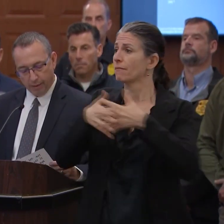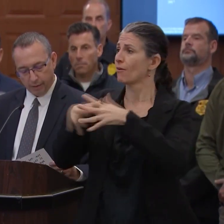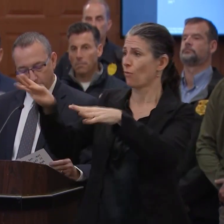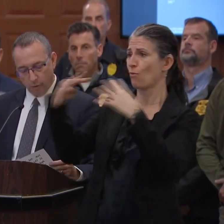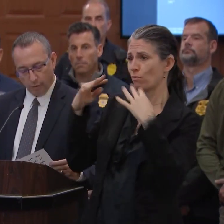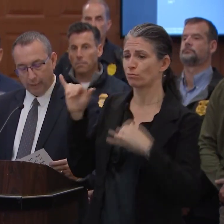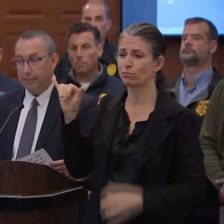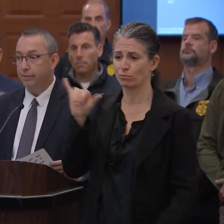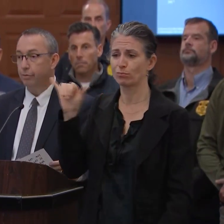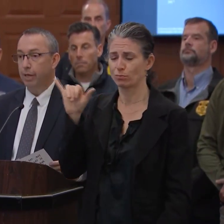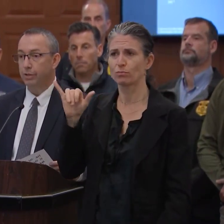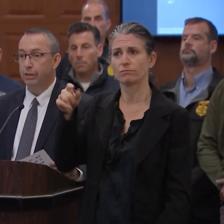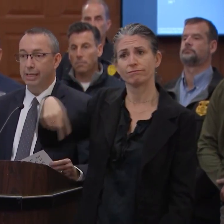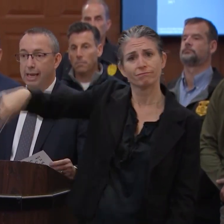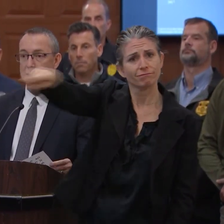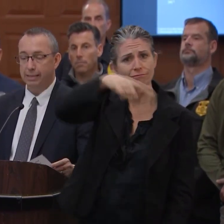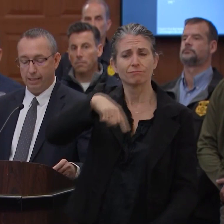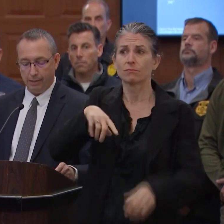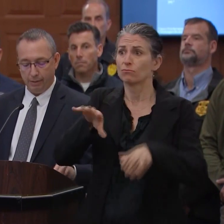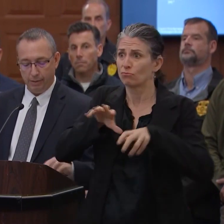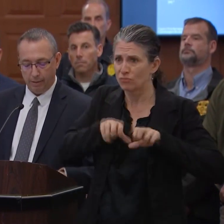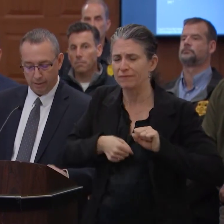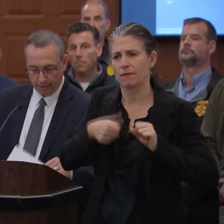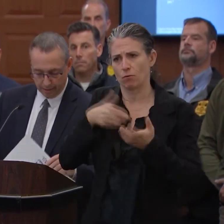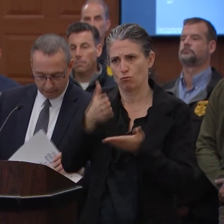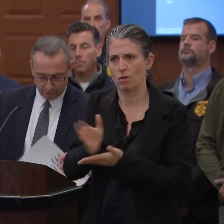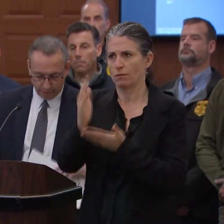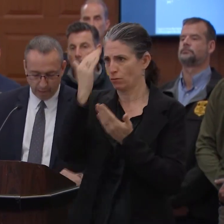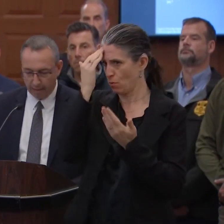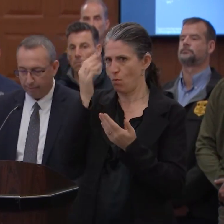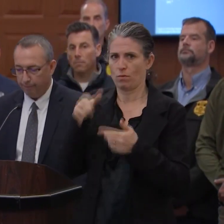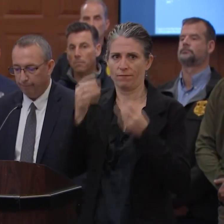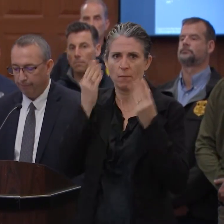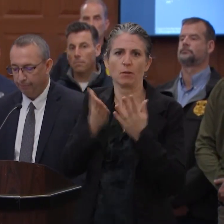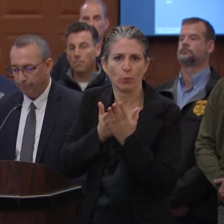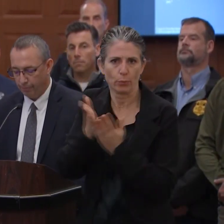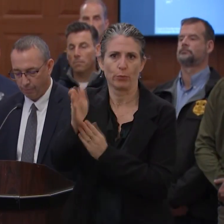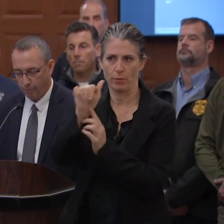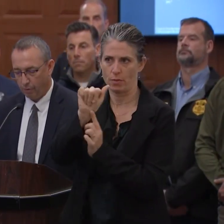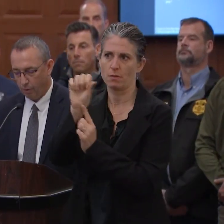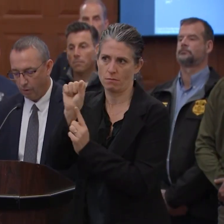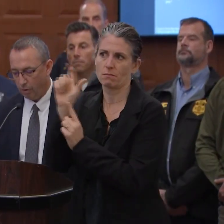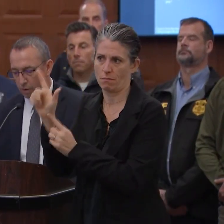have a right to know the latest information in ASL. Thank you for that.